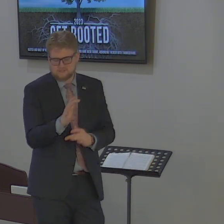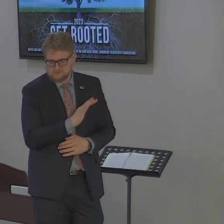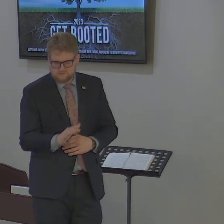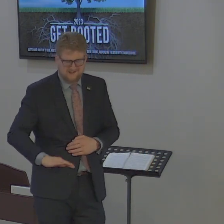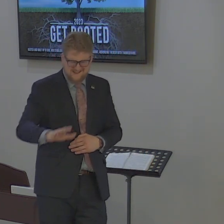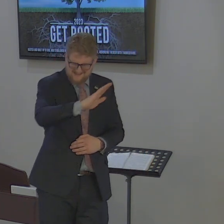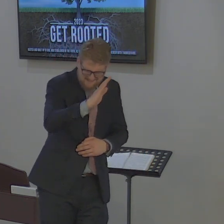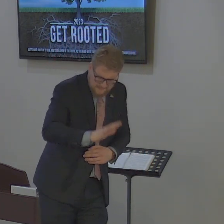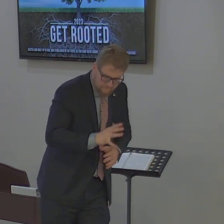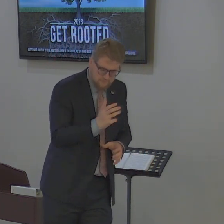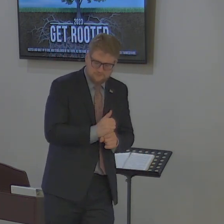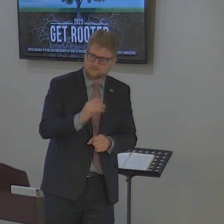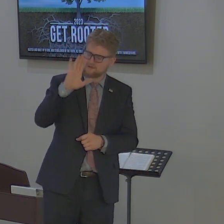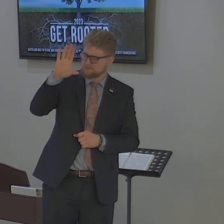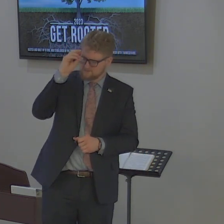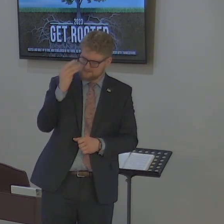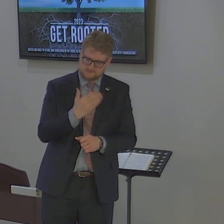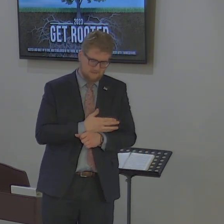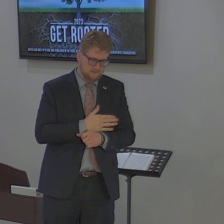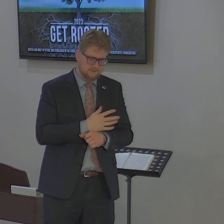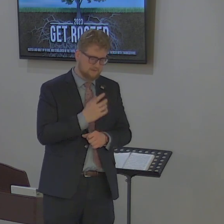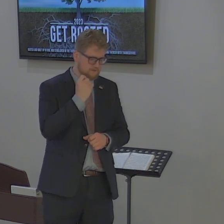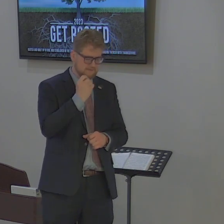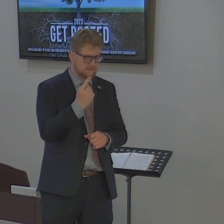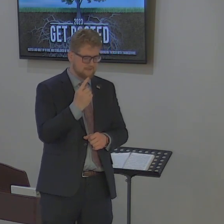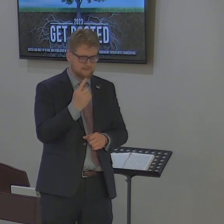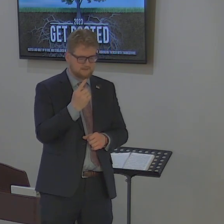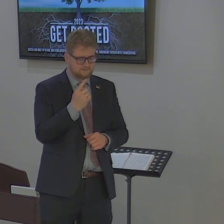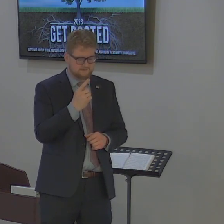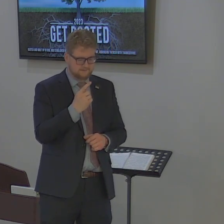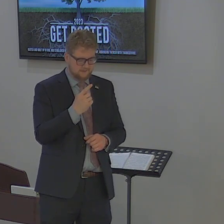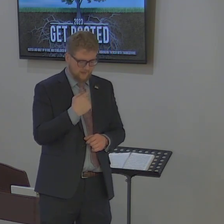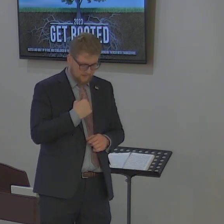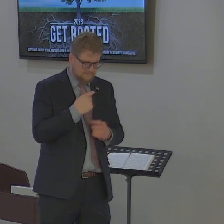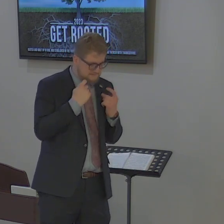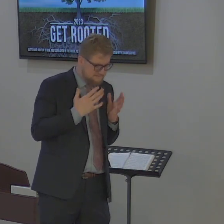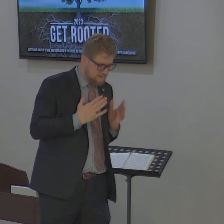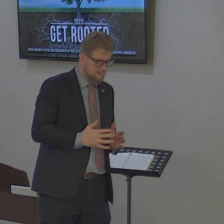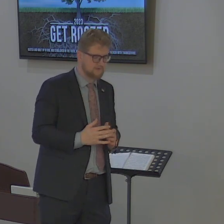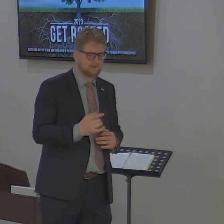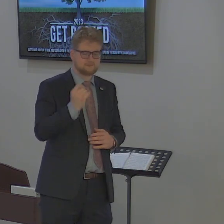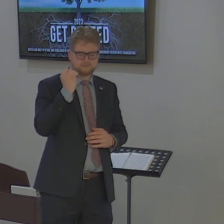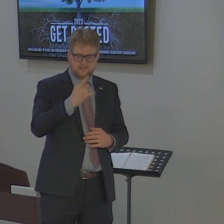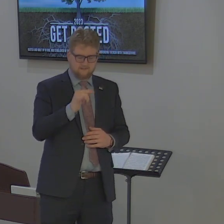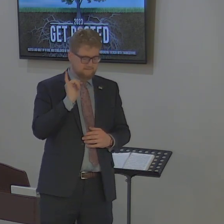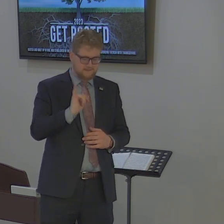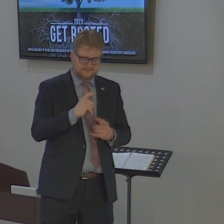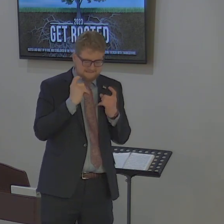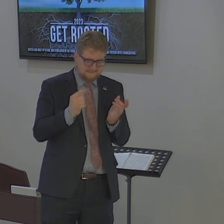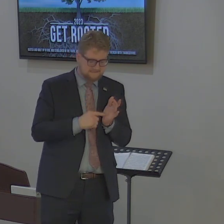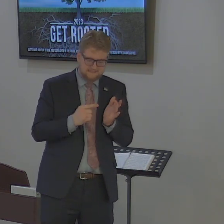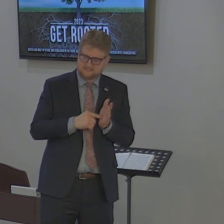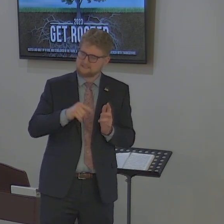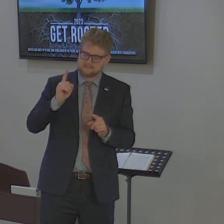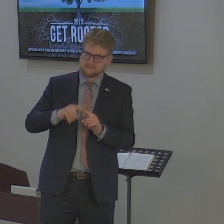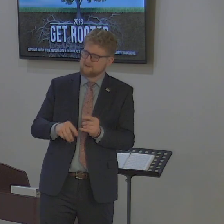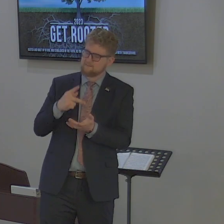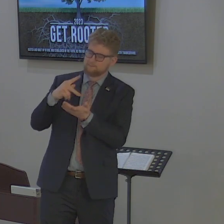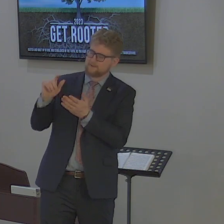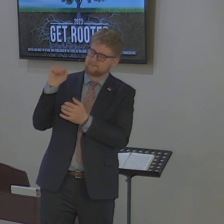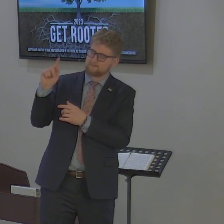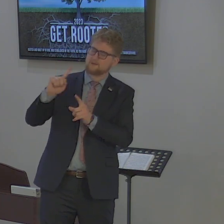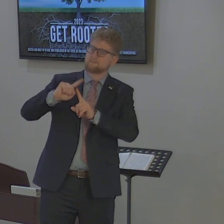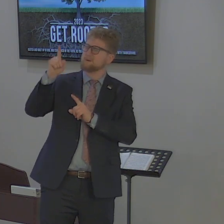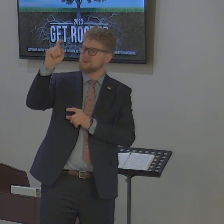Son, they realize they're a sinner, Lord, they realize that that sin debt, they cannot pay it back, but God, you sent